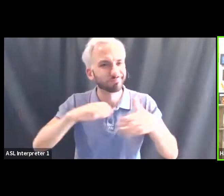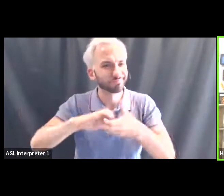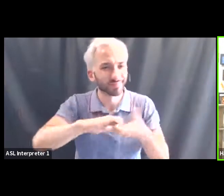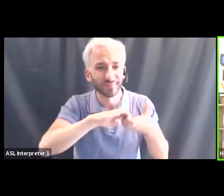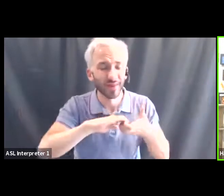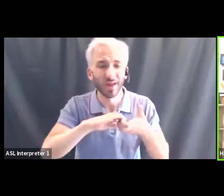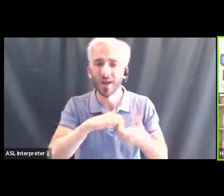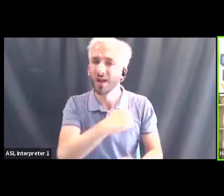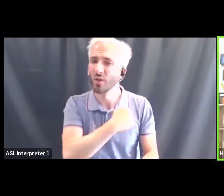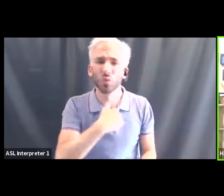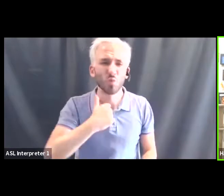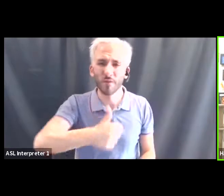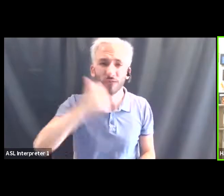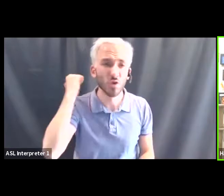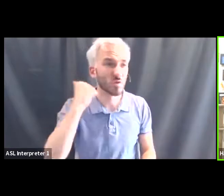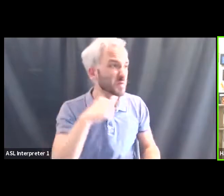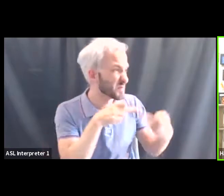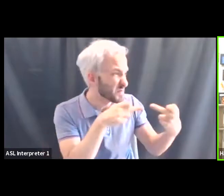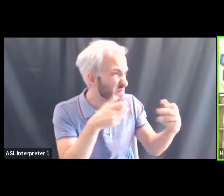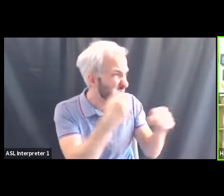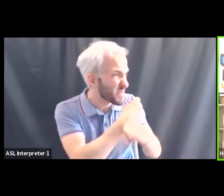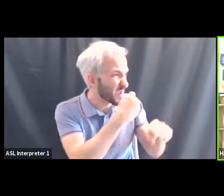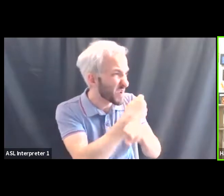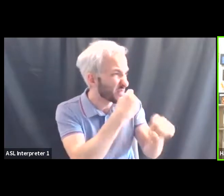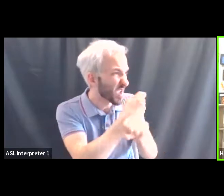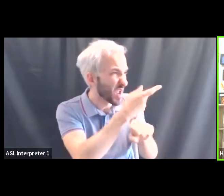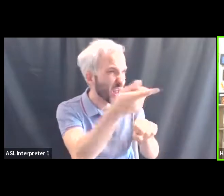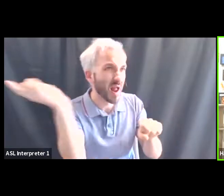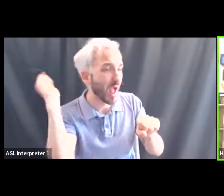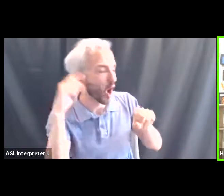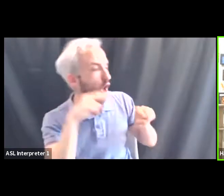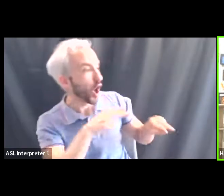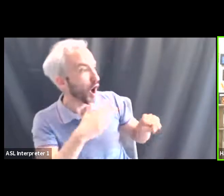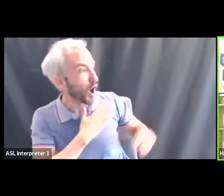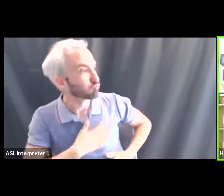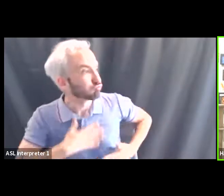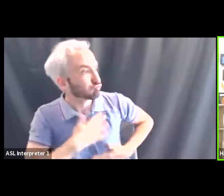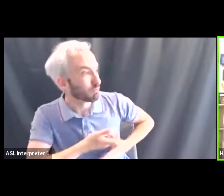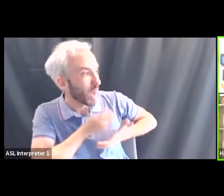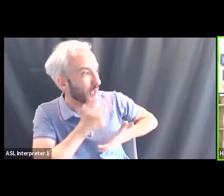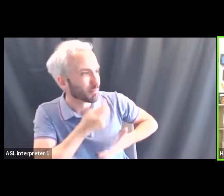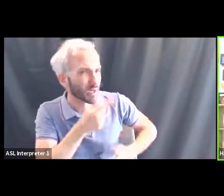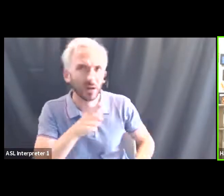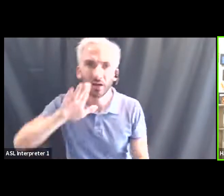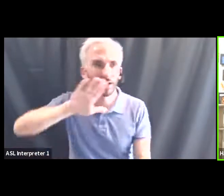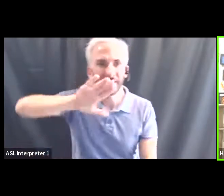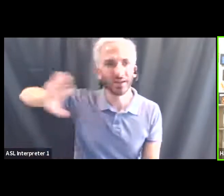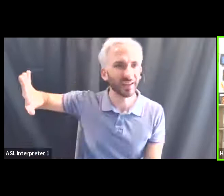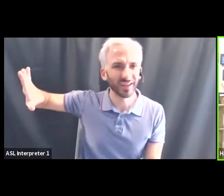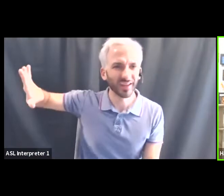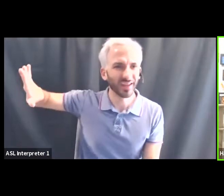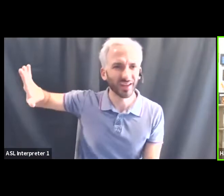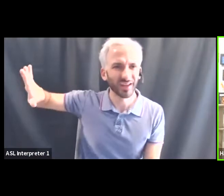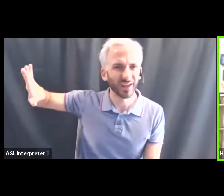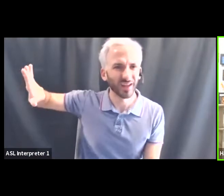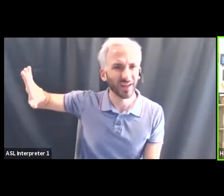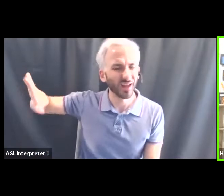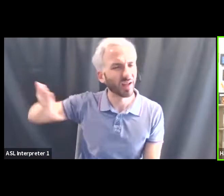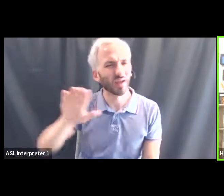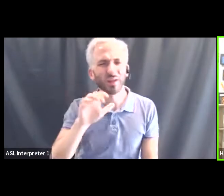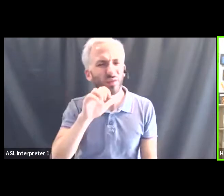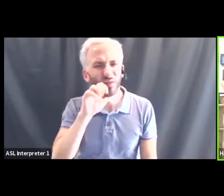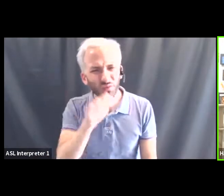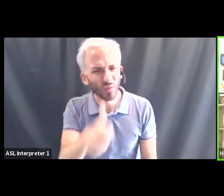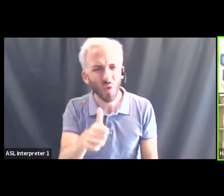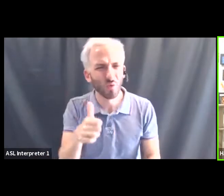entertainment rather than nurture each other for our own growth and well-being. don't be Lizzie and Kate when they fight over